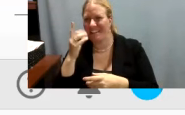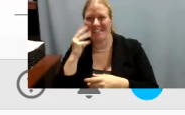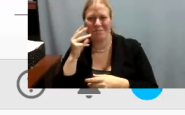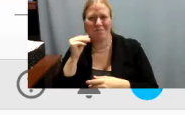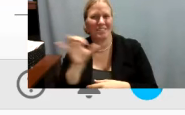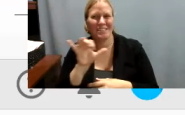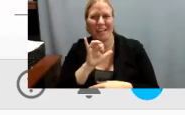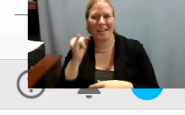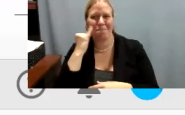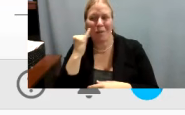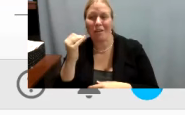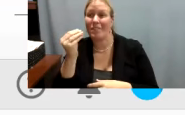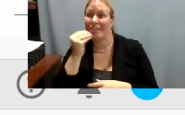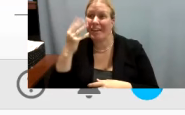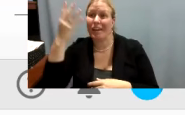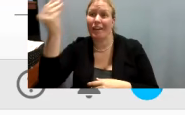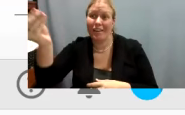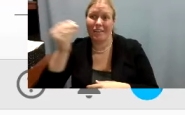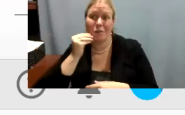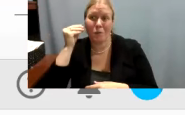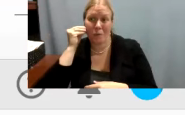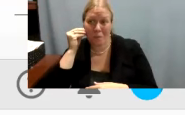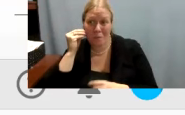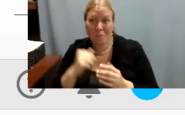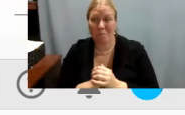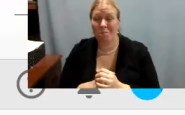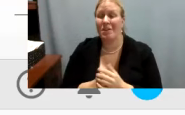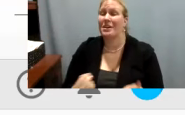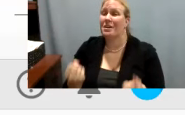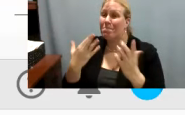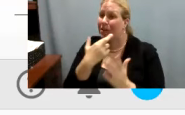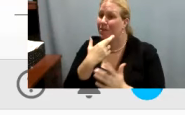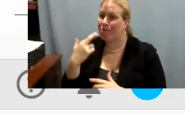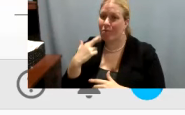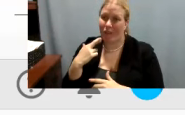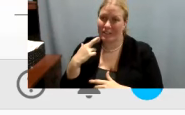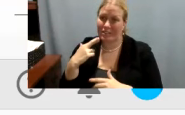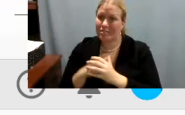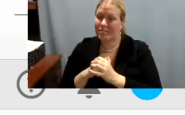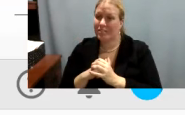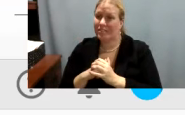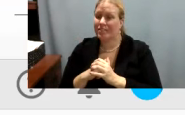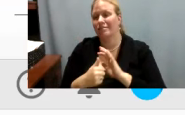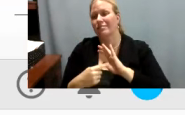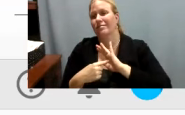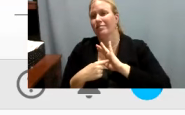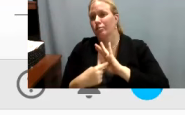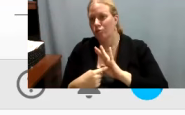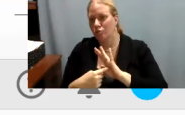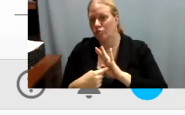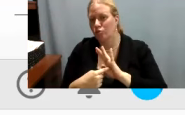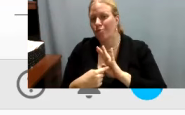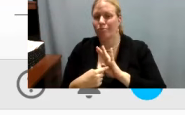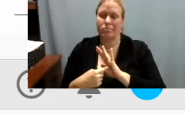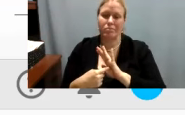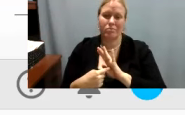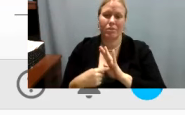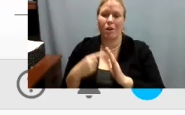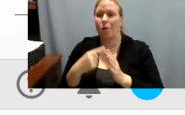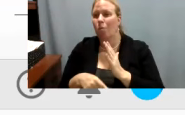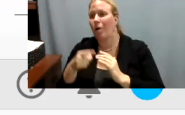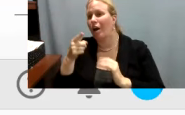same when you take it out and you bring it home and many of our restaurants have pivoted quite successfully and with some creativity to what you